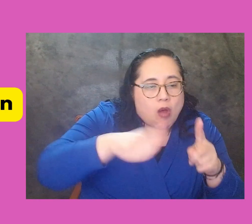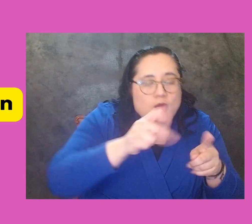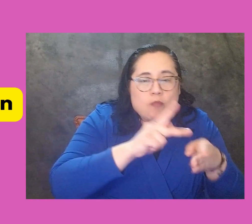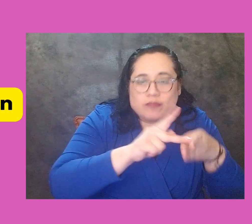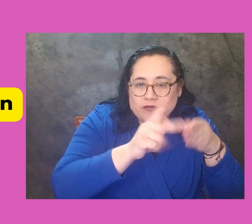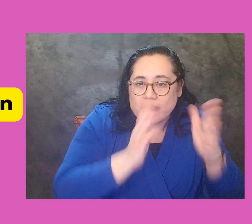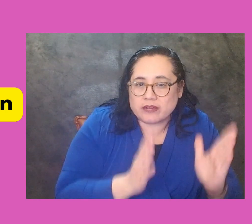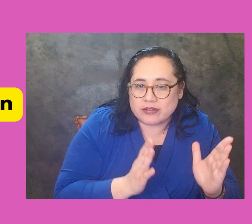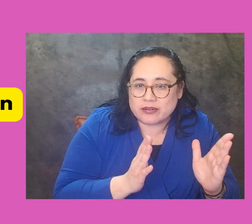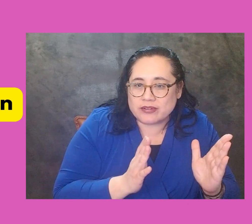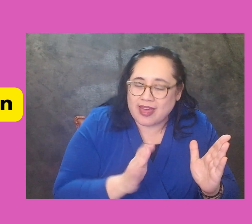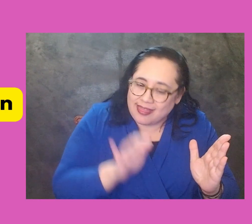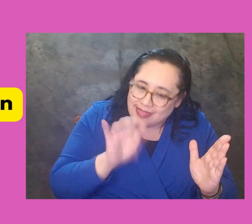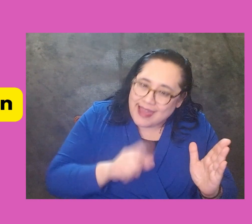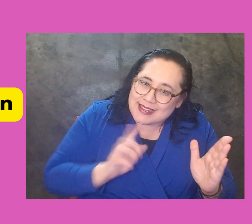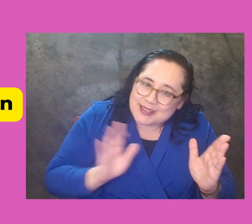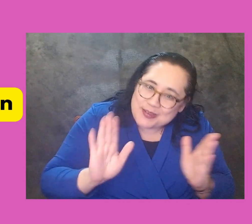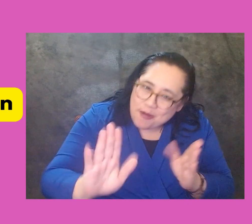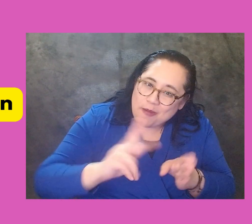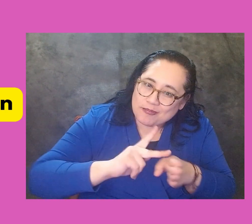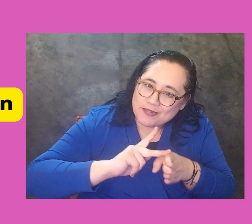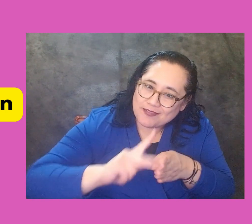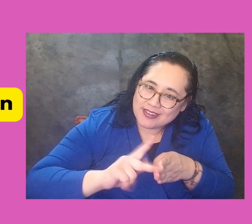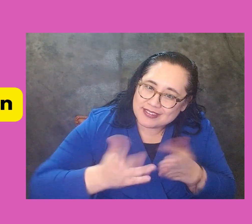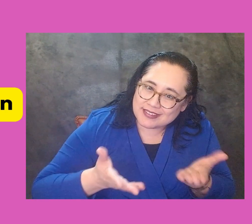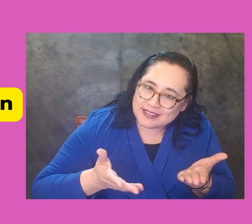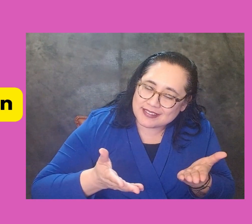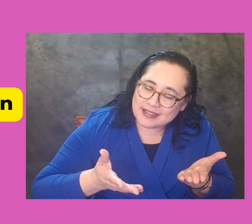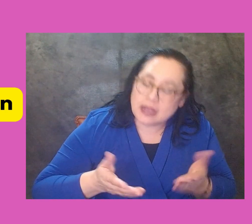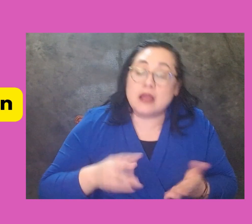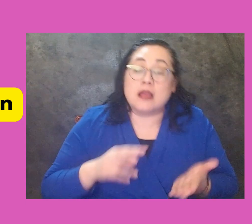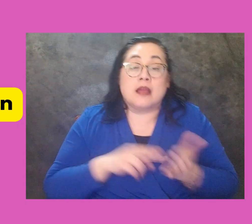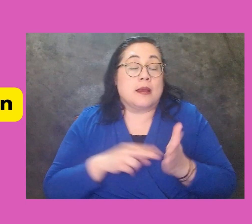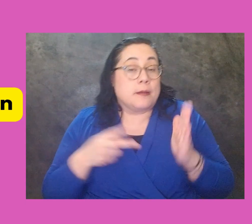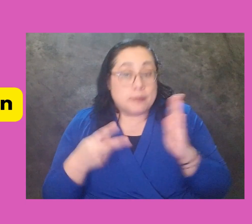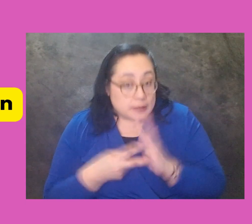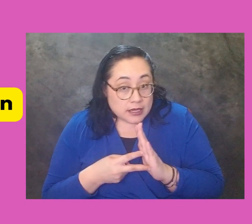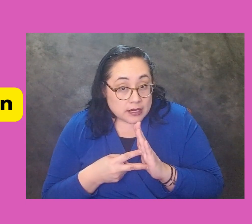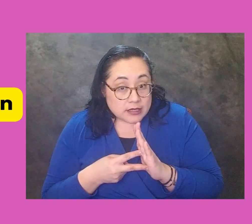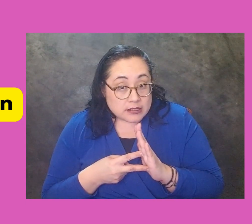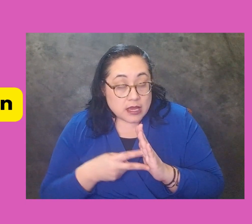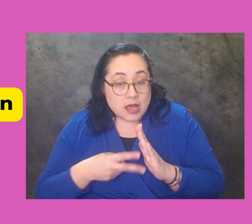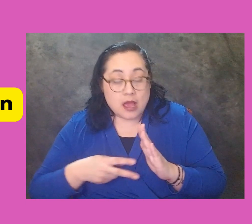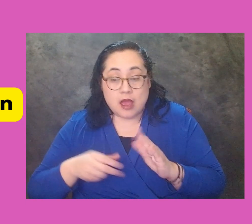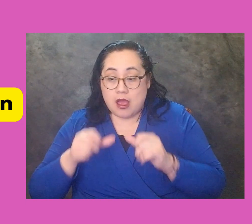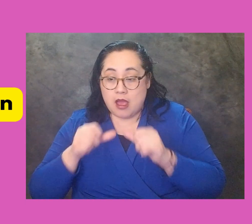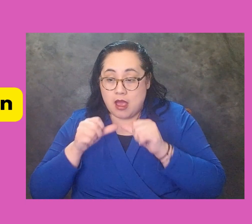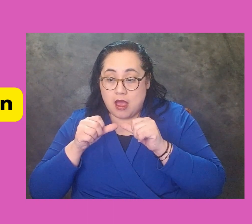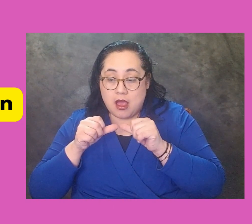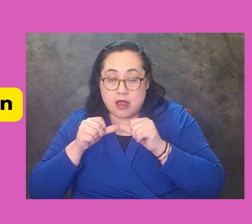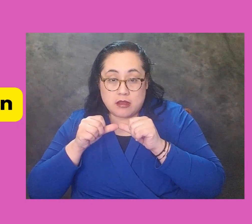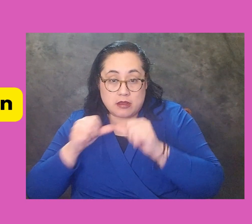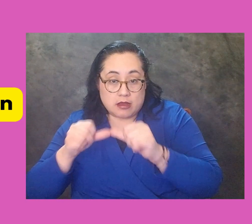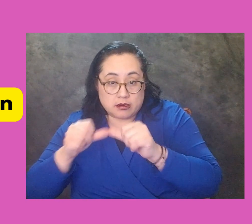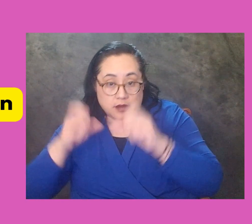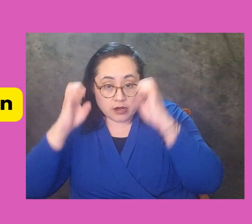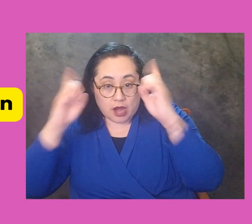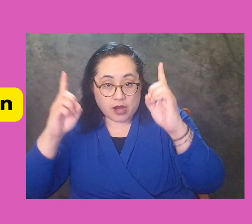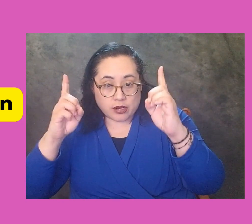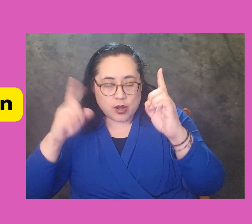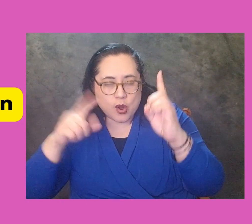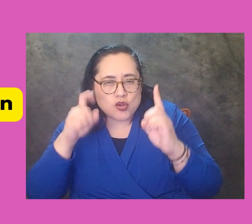professionals because that is your profession. So this means that continuing education should make